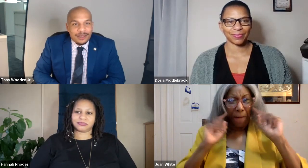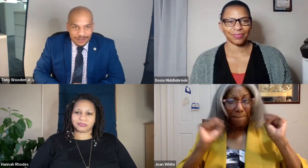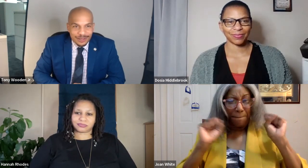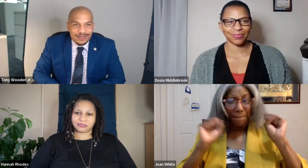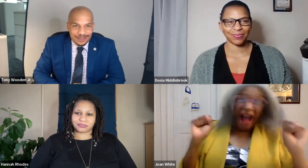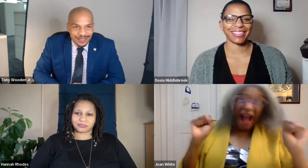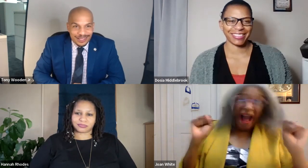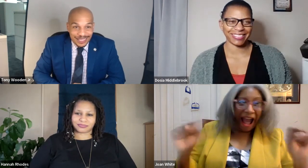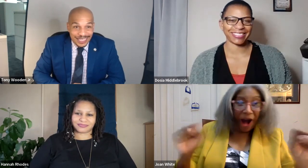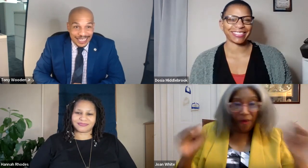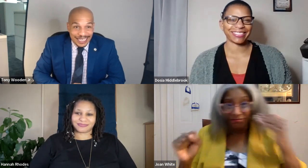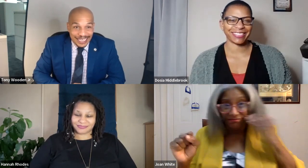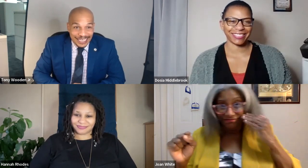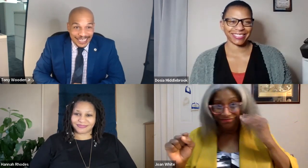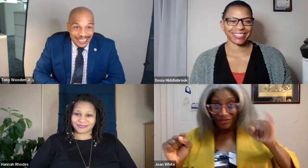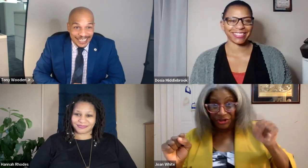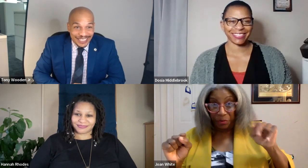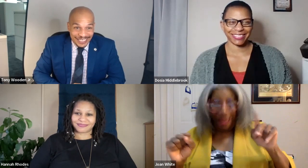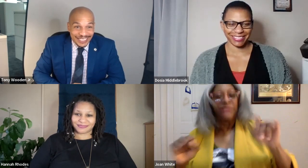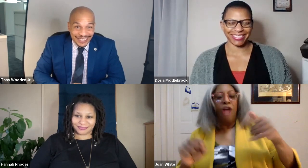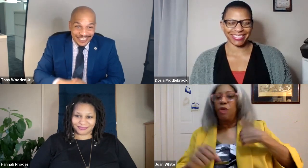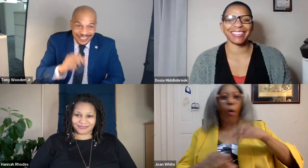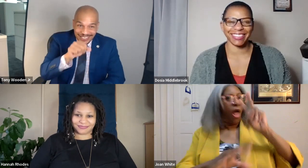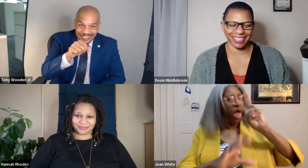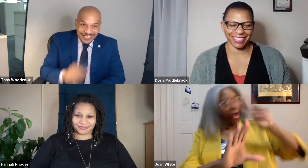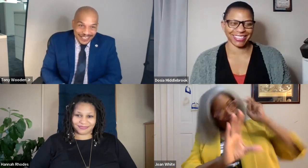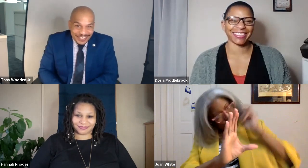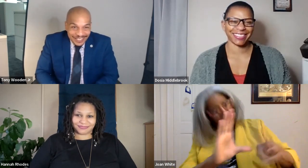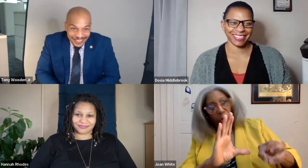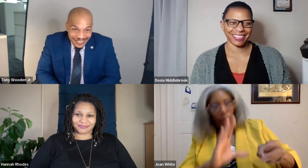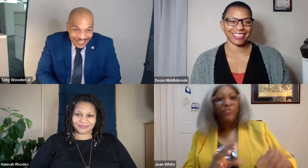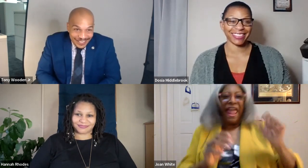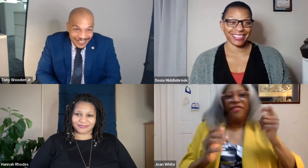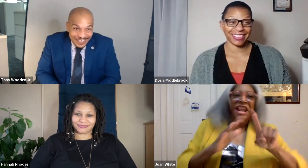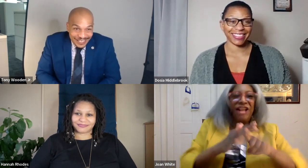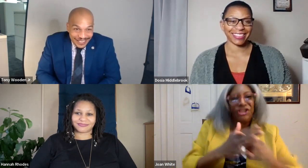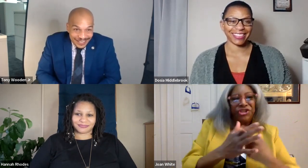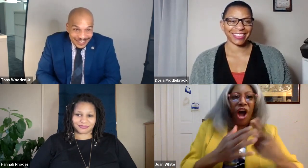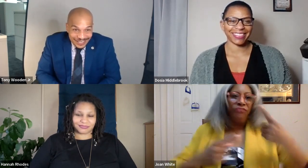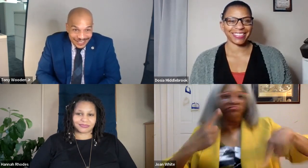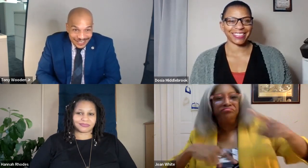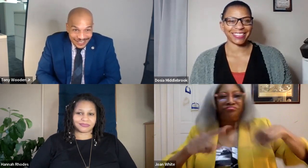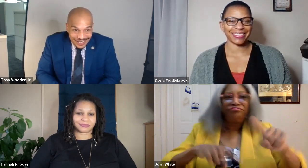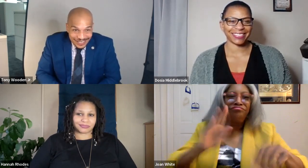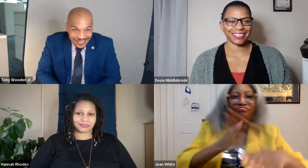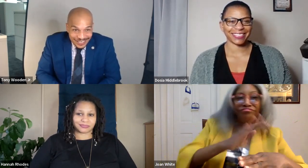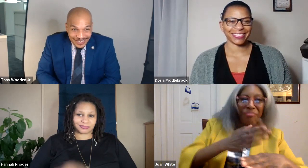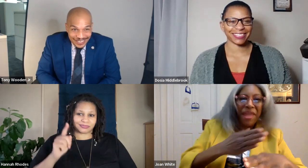They had jukeboxes in place, which played extremely loud. You know, you remember jukeboxes, right? That's right. And I loved playing with